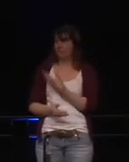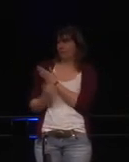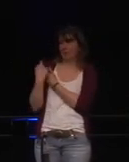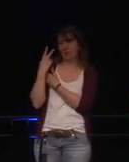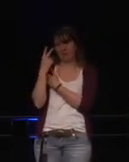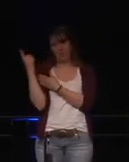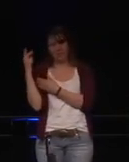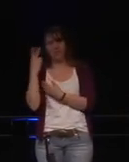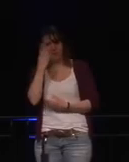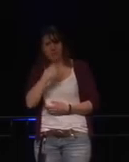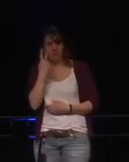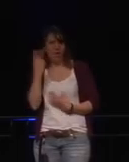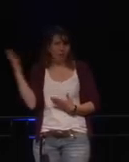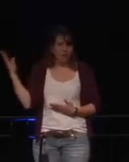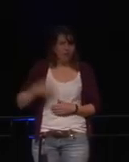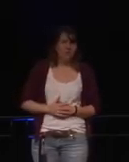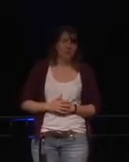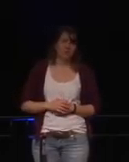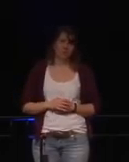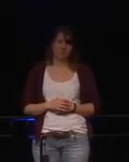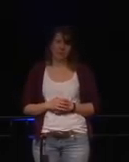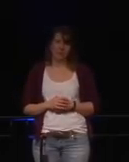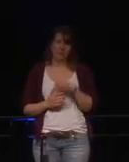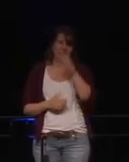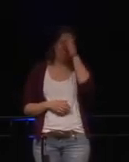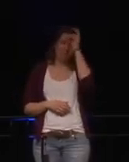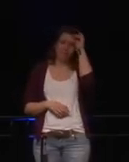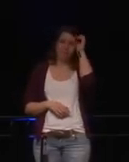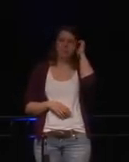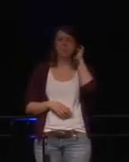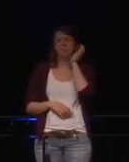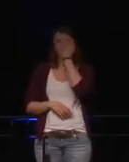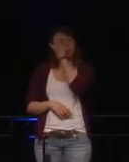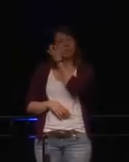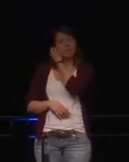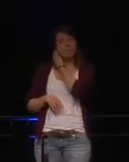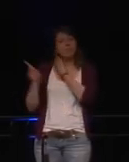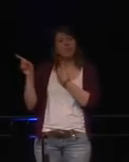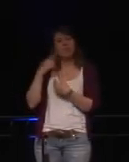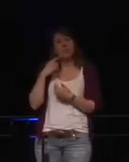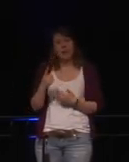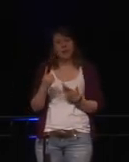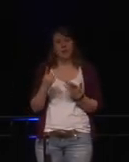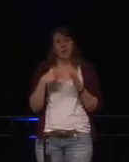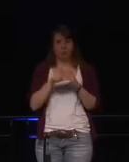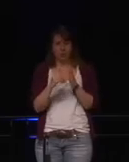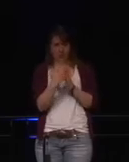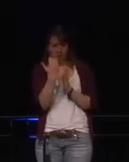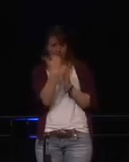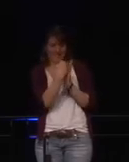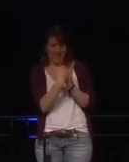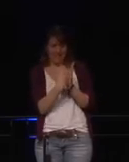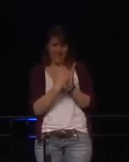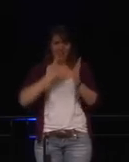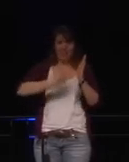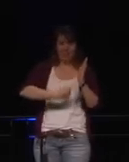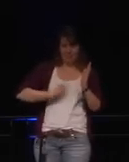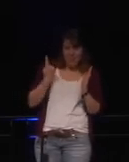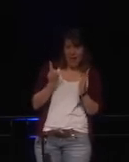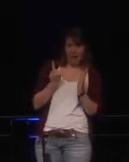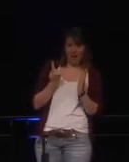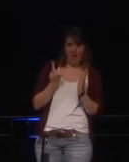we are now. But if vendors won't observe the law, we have to remind them to do it. So, this